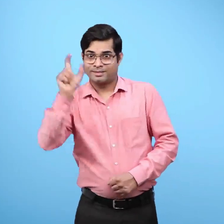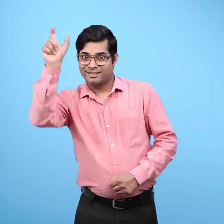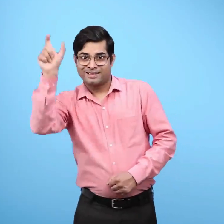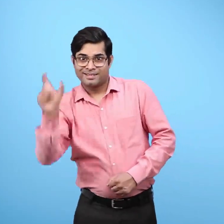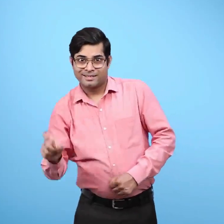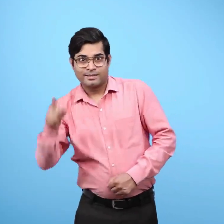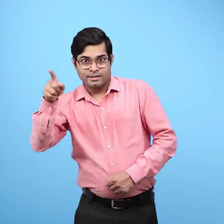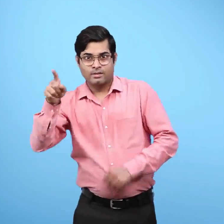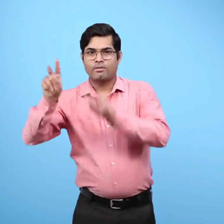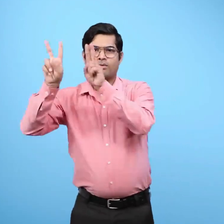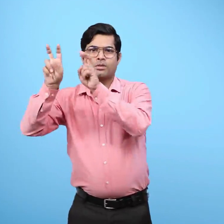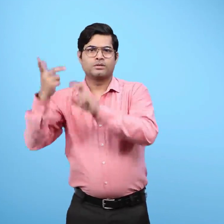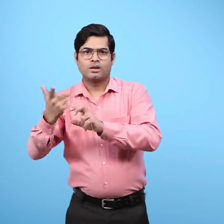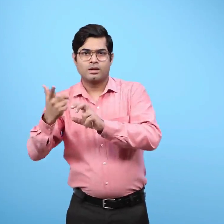Column 1 is titled Angle.